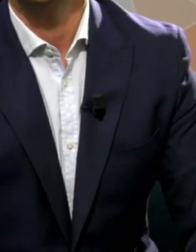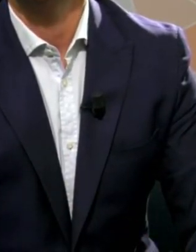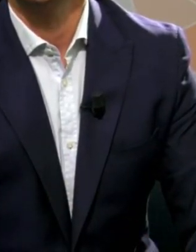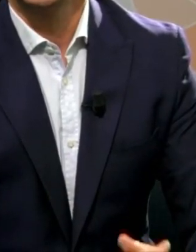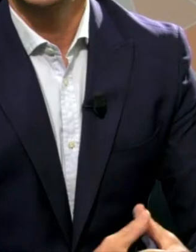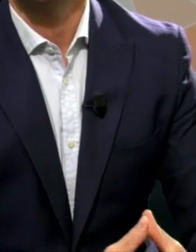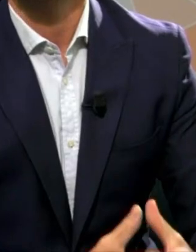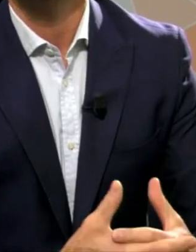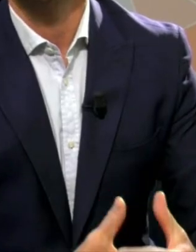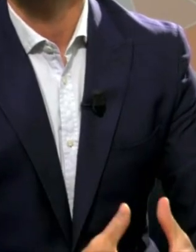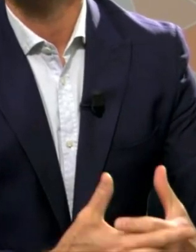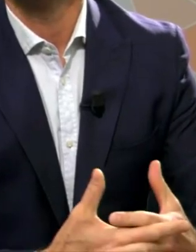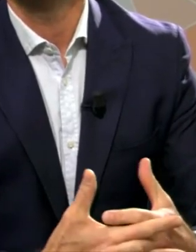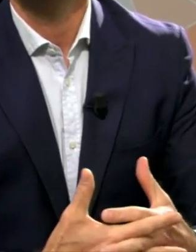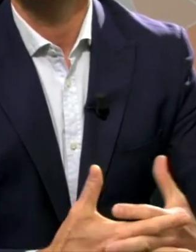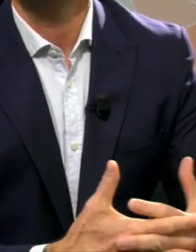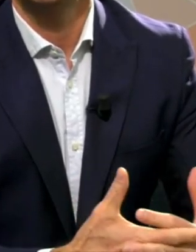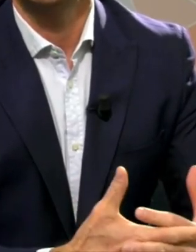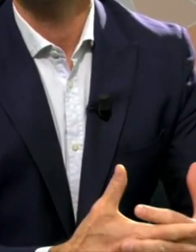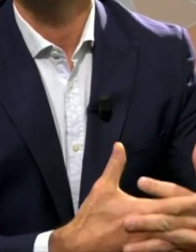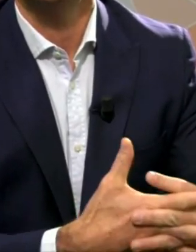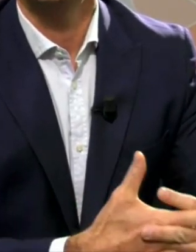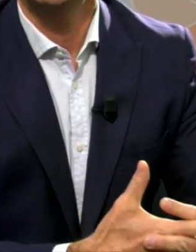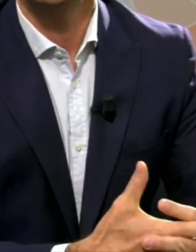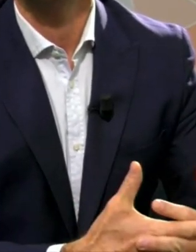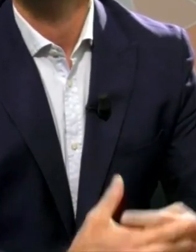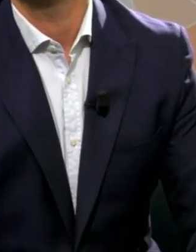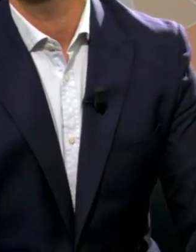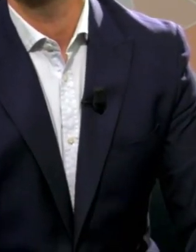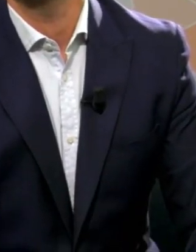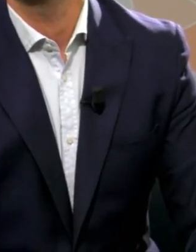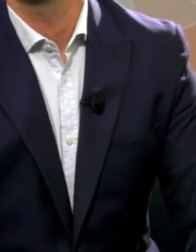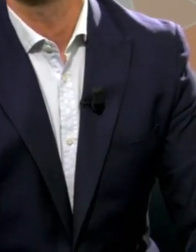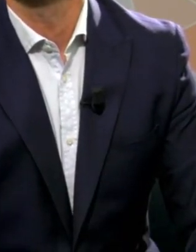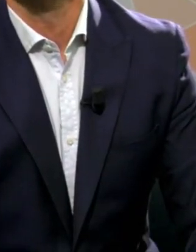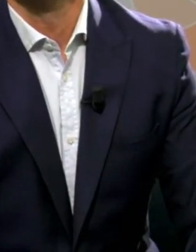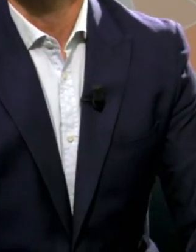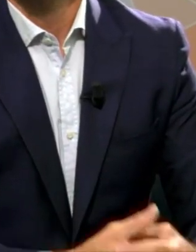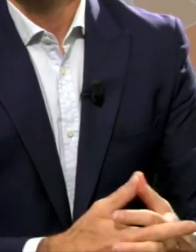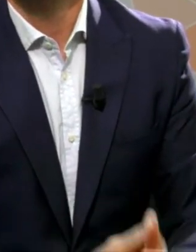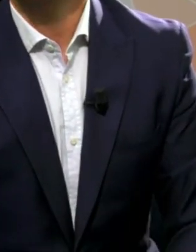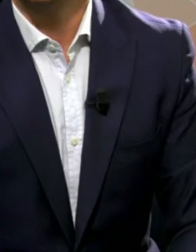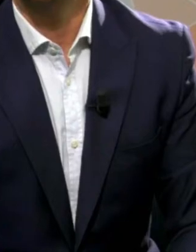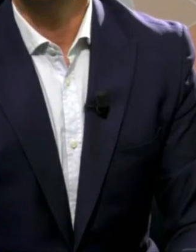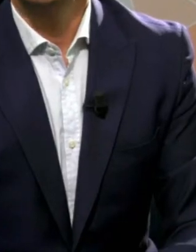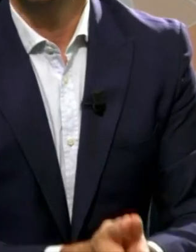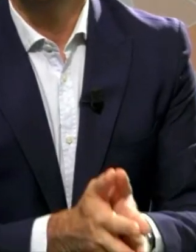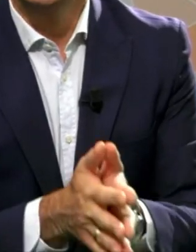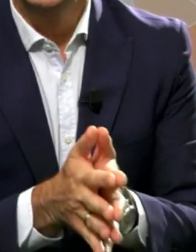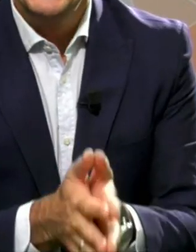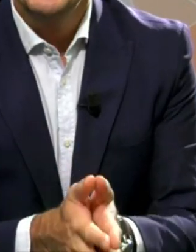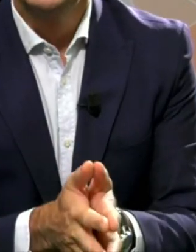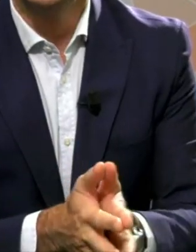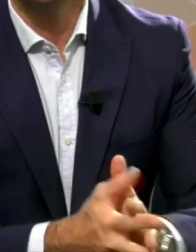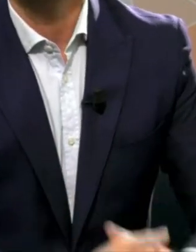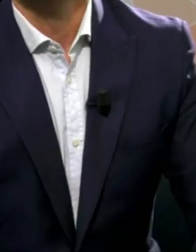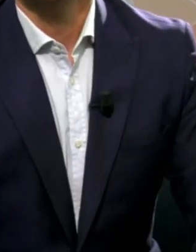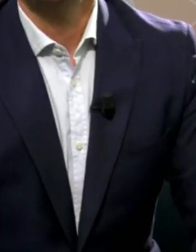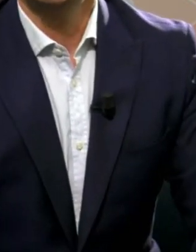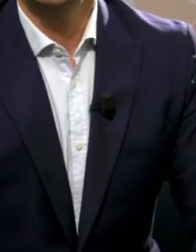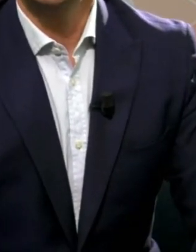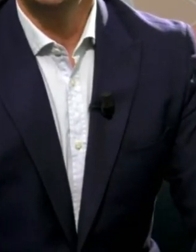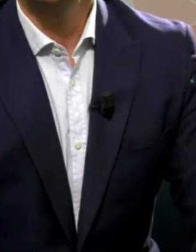skill sets and job knowledge to different sectors of the education sector. The memorandum that we signed here